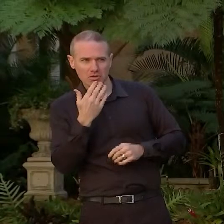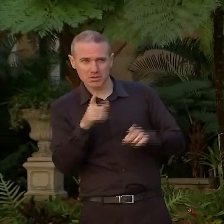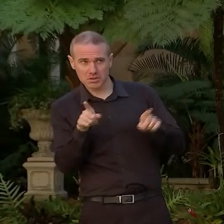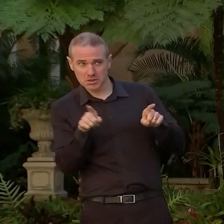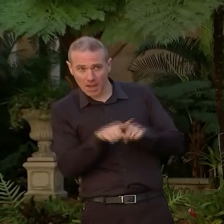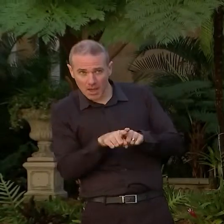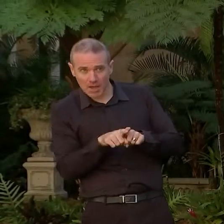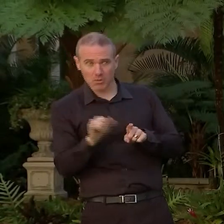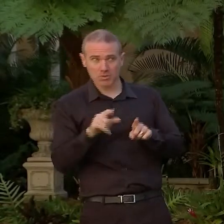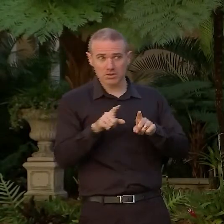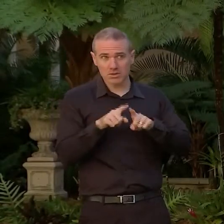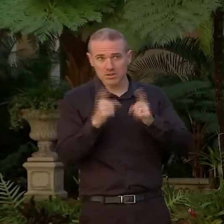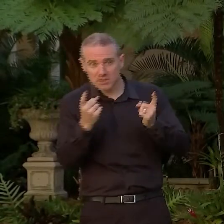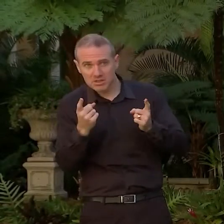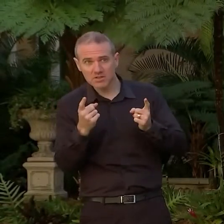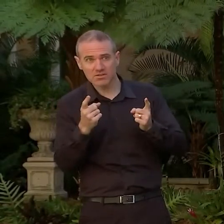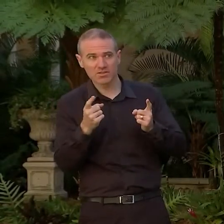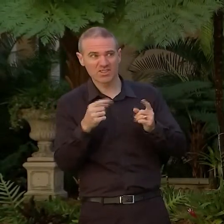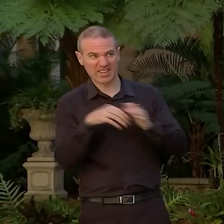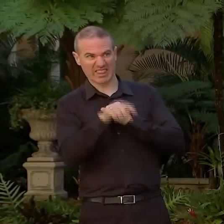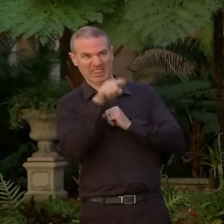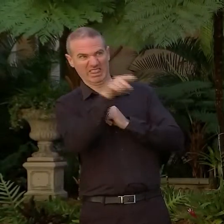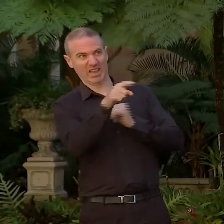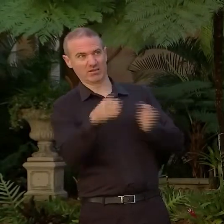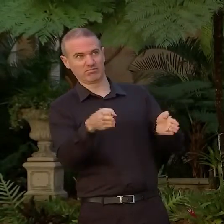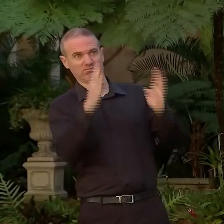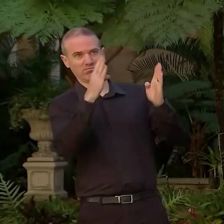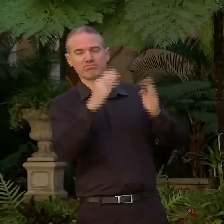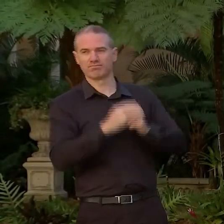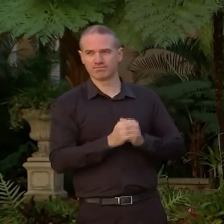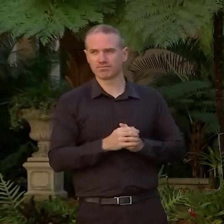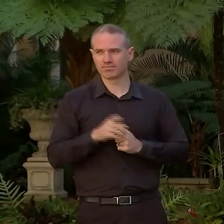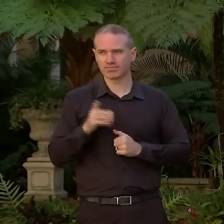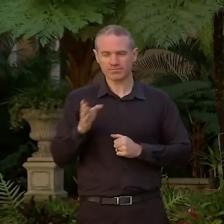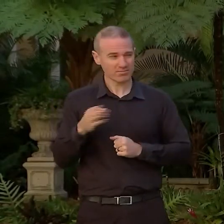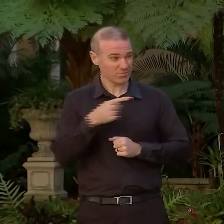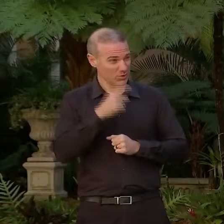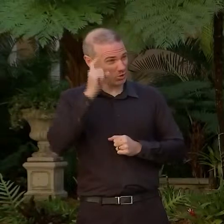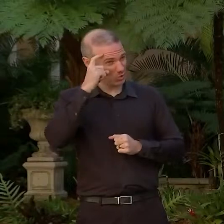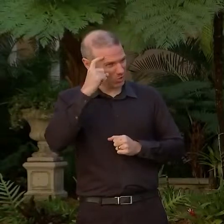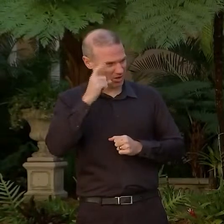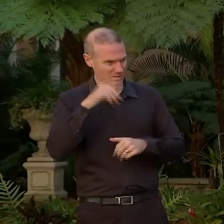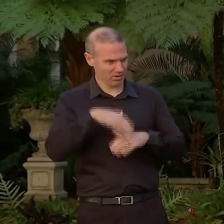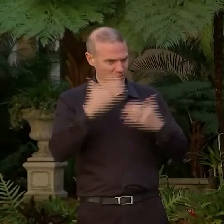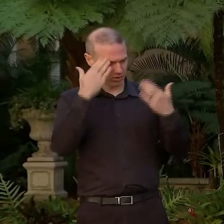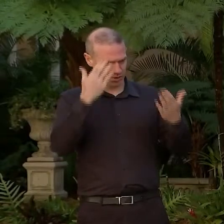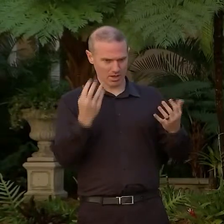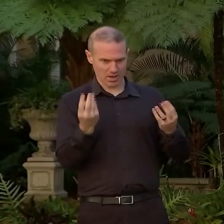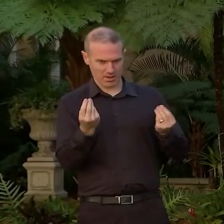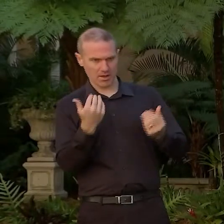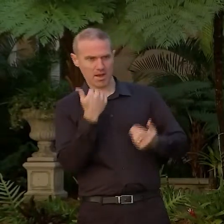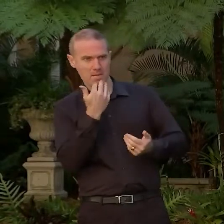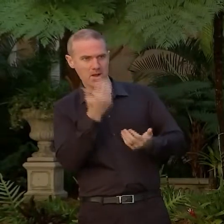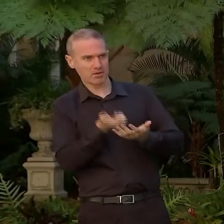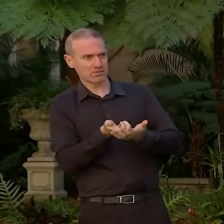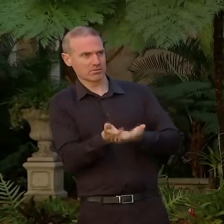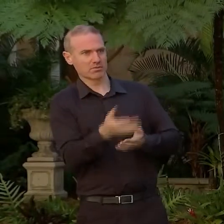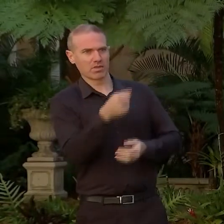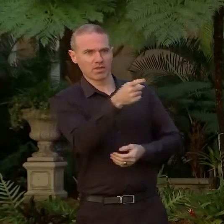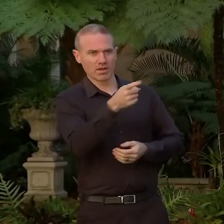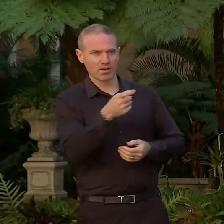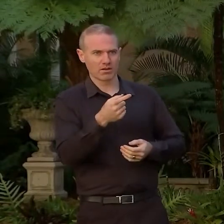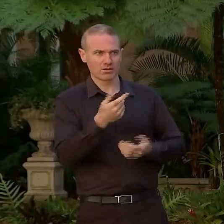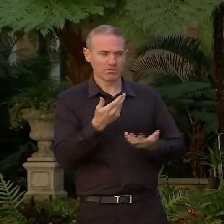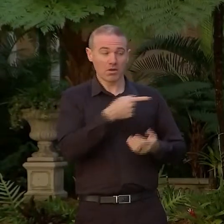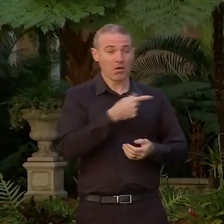they're in the dedicated quarantine facility. Does that concern you that you don't have an idea of the cost just yet? Does that mean it'll be pushed back? I'm not